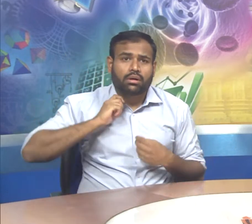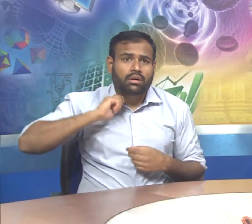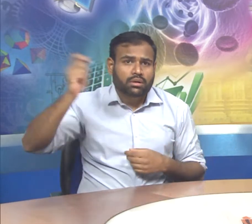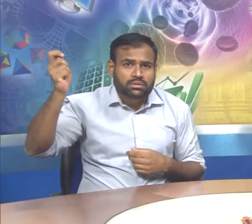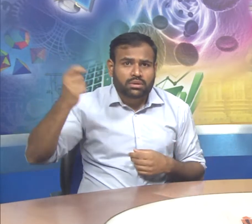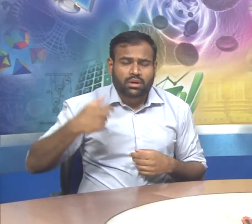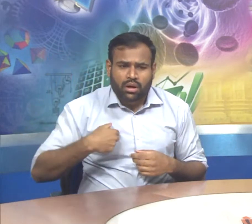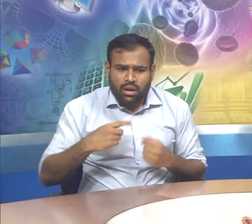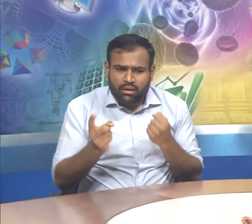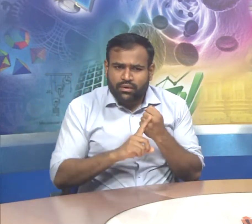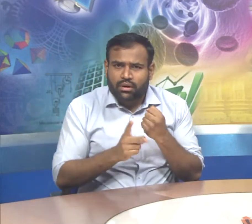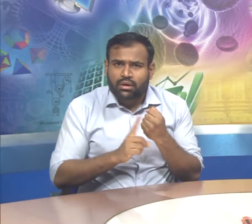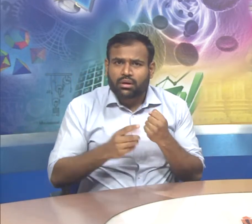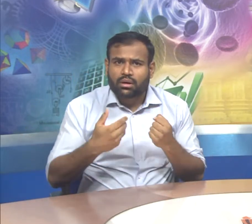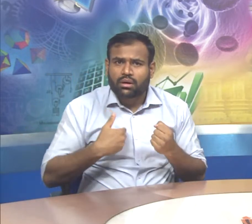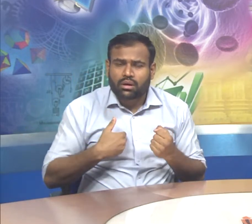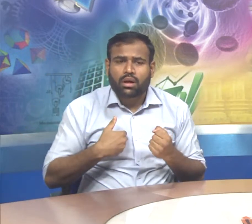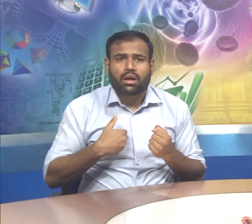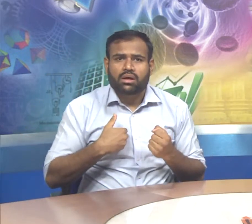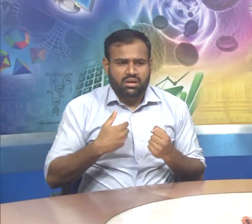that sentence to the accused,